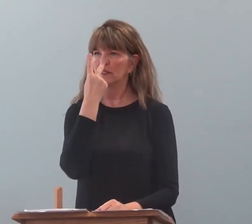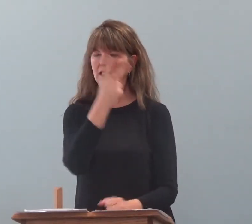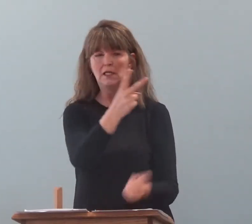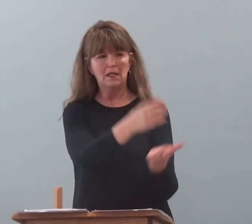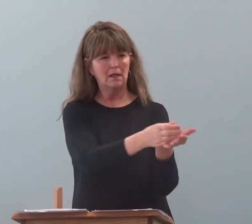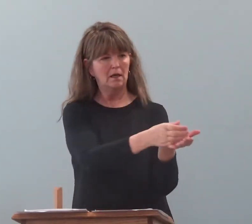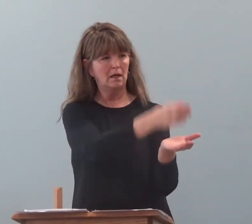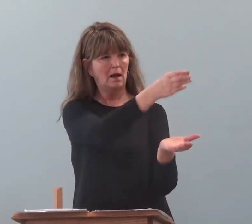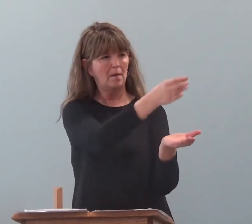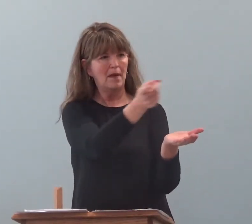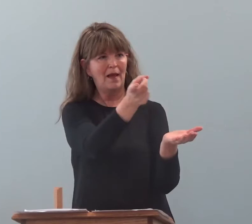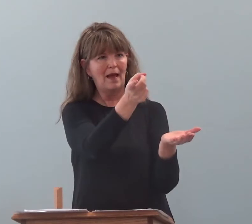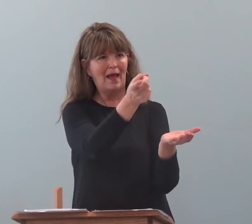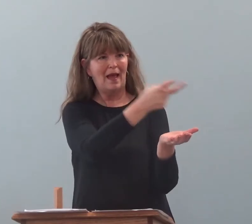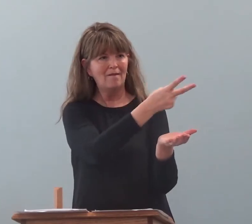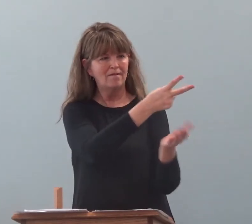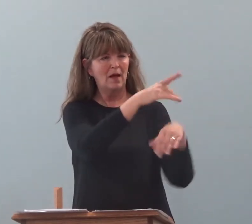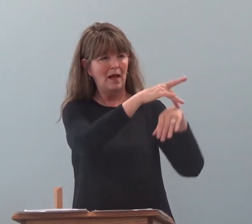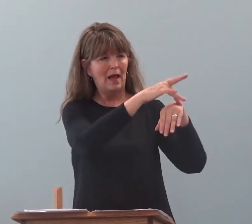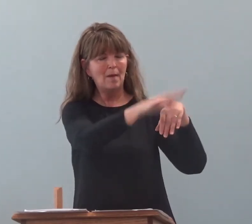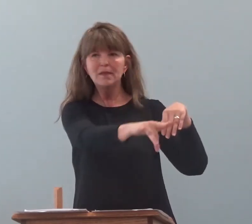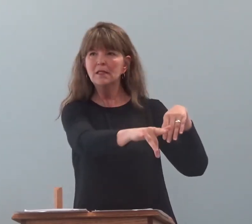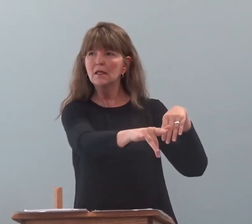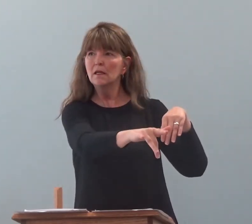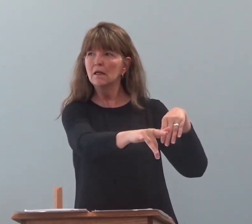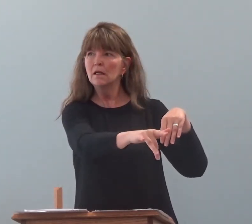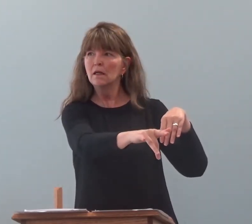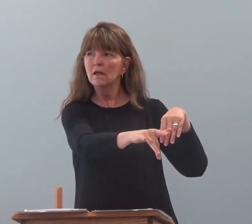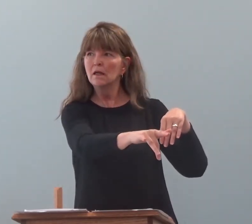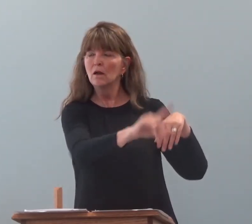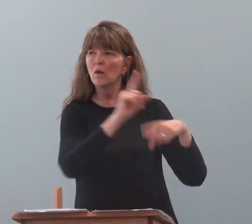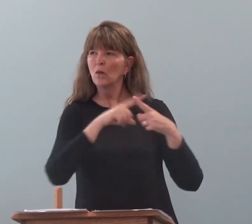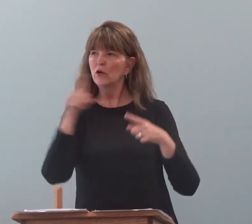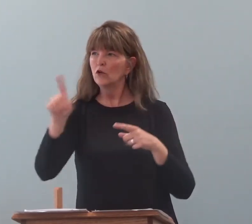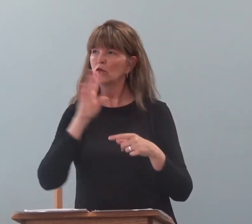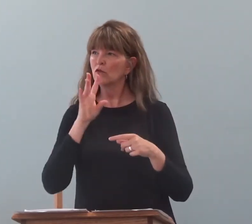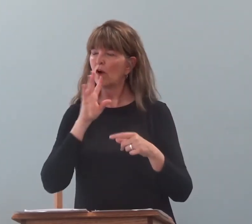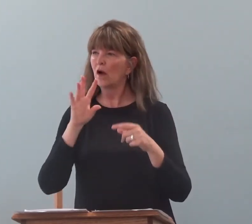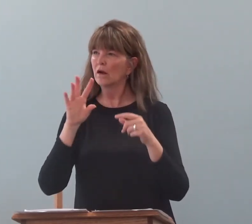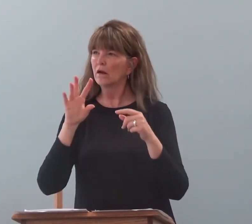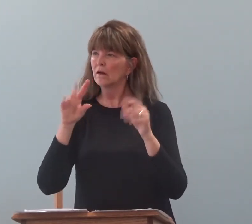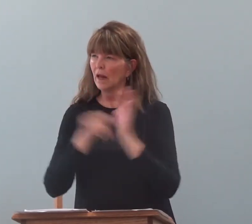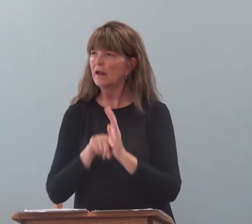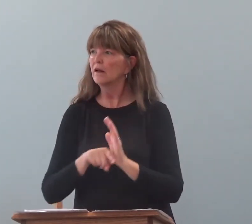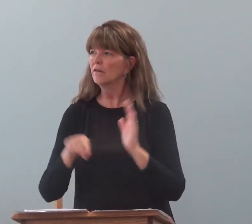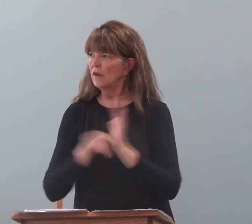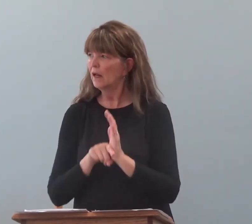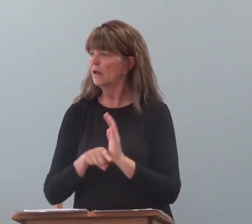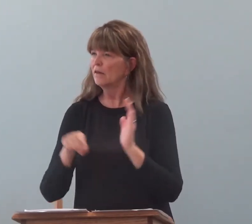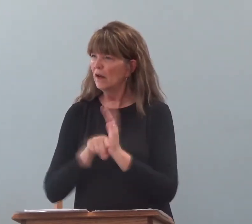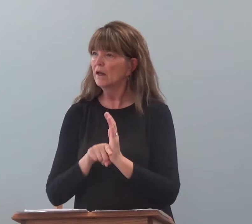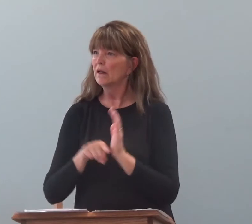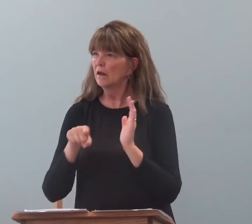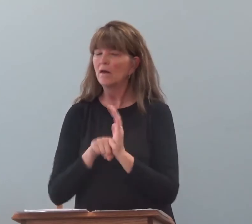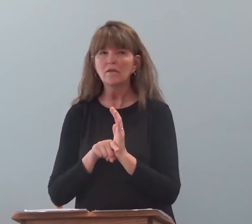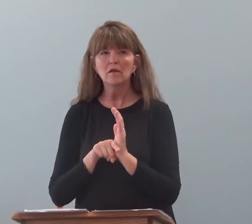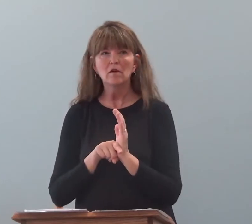training ourselves to try and see the cup not as half empty, because that